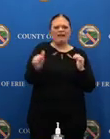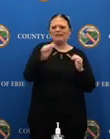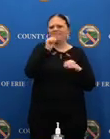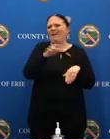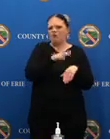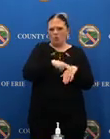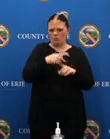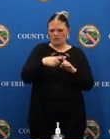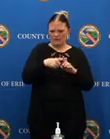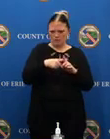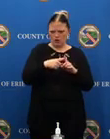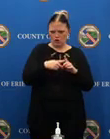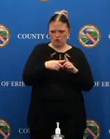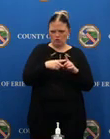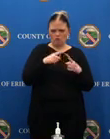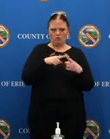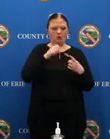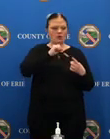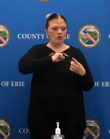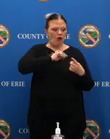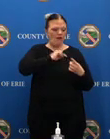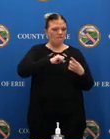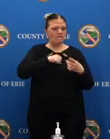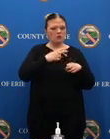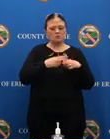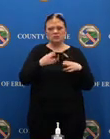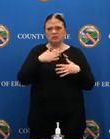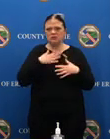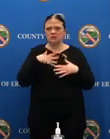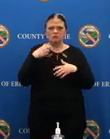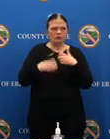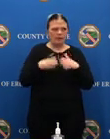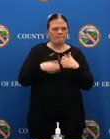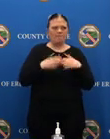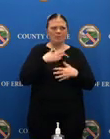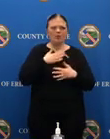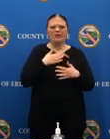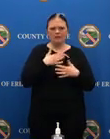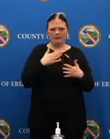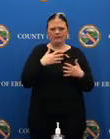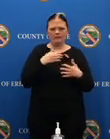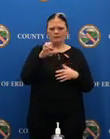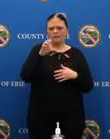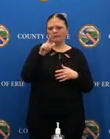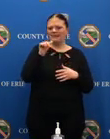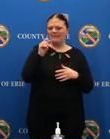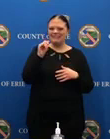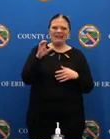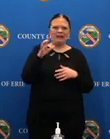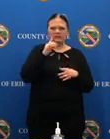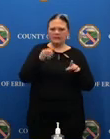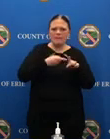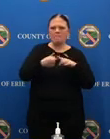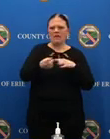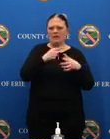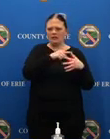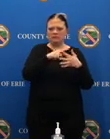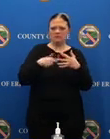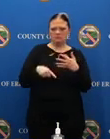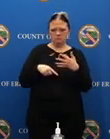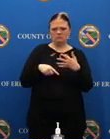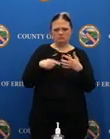And either a cough or shortness of breath or difficulty breathing. So those are classic signs and symptoms of